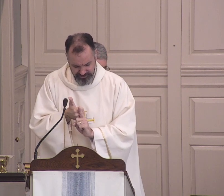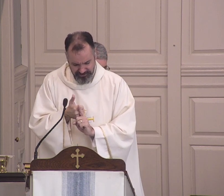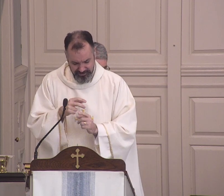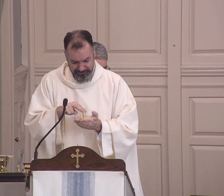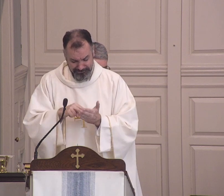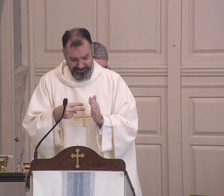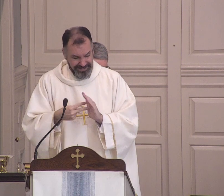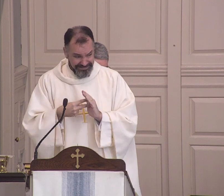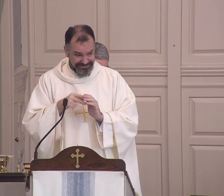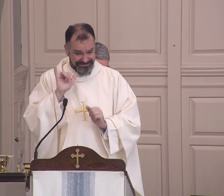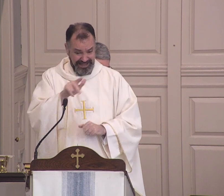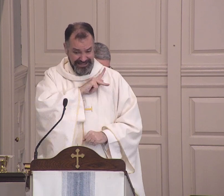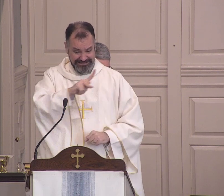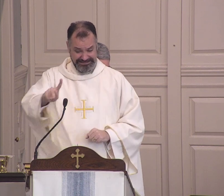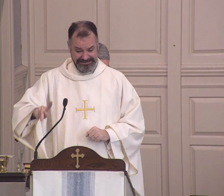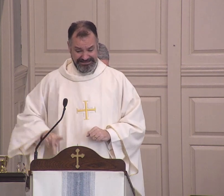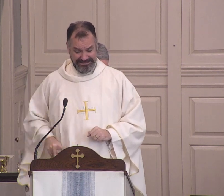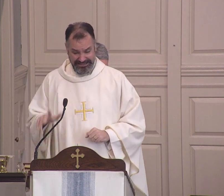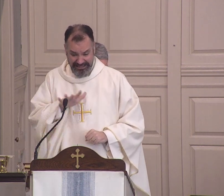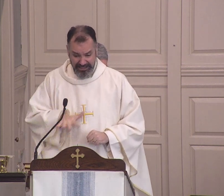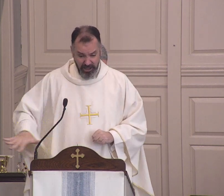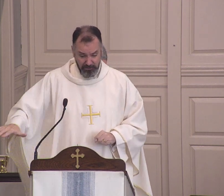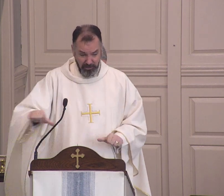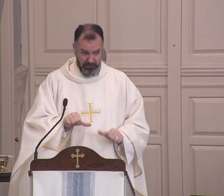that kingdom cannot stand.